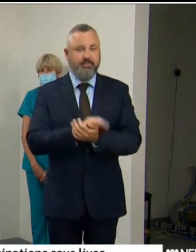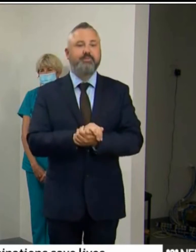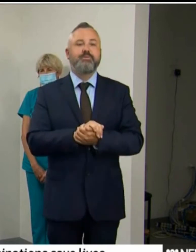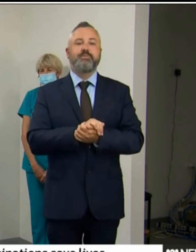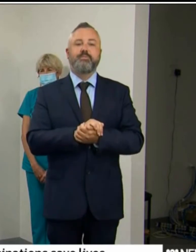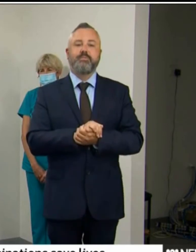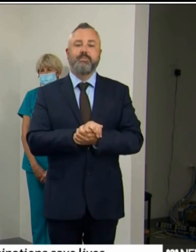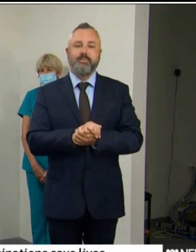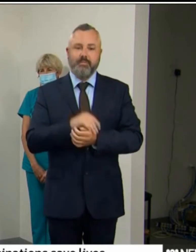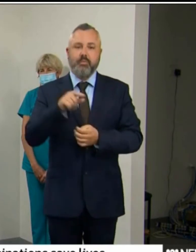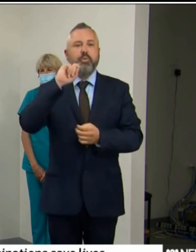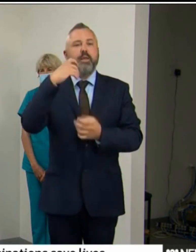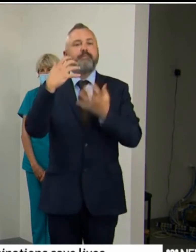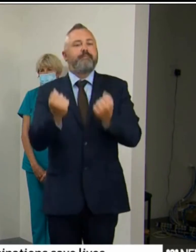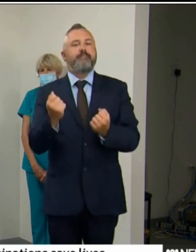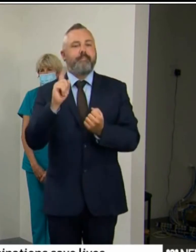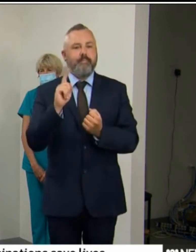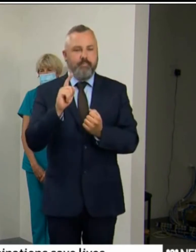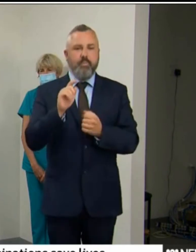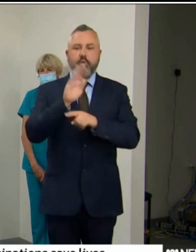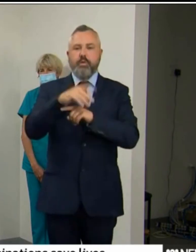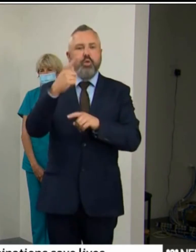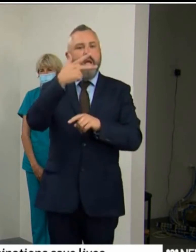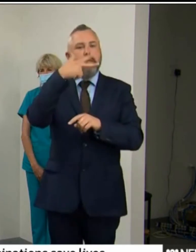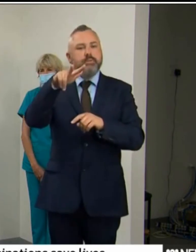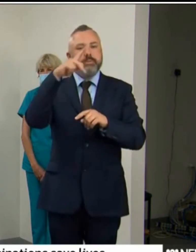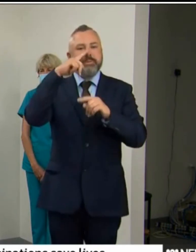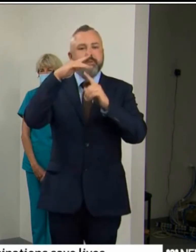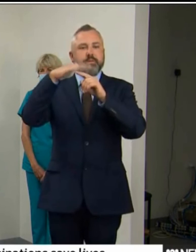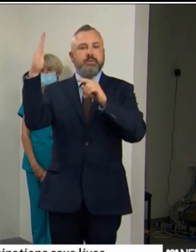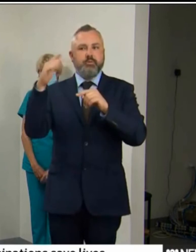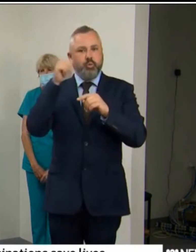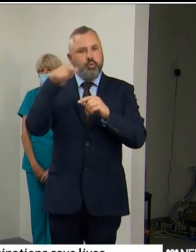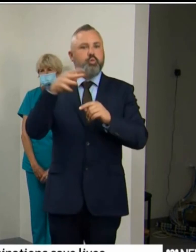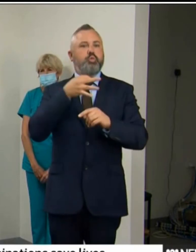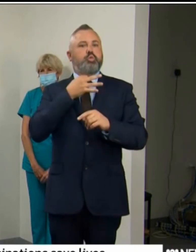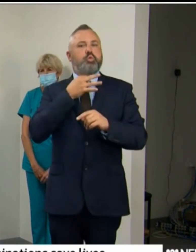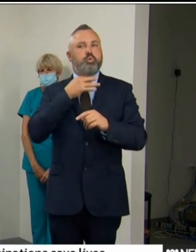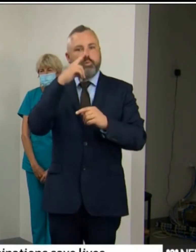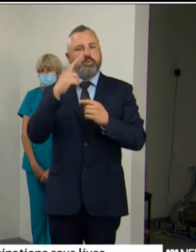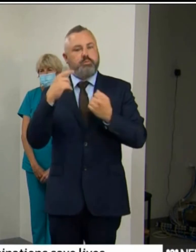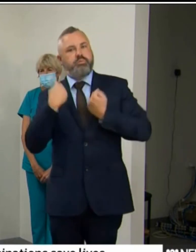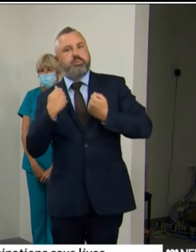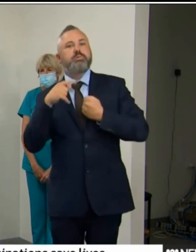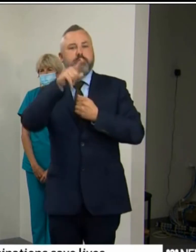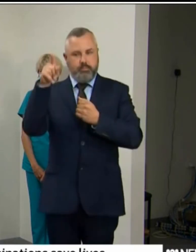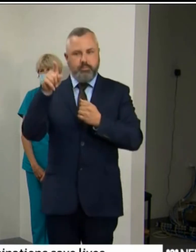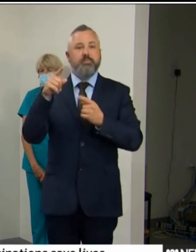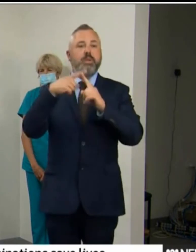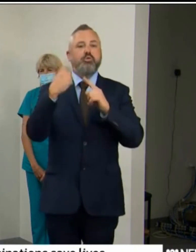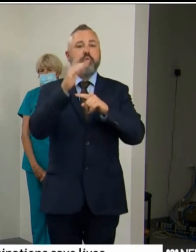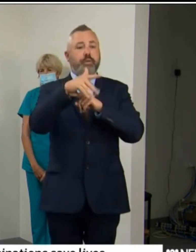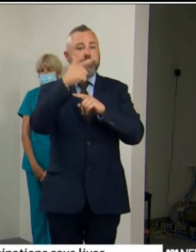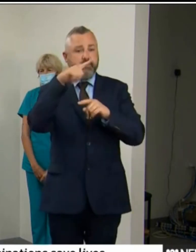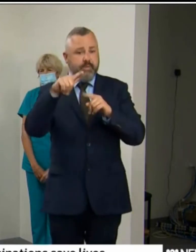will involve the over 80s, who are the most at risk as a general group, the over 70s, those who are